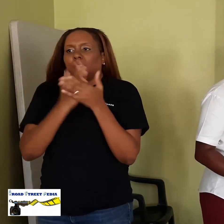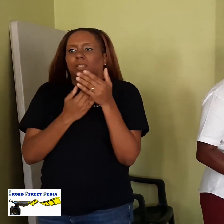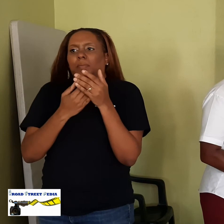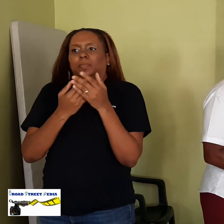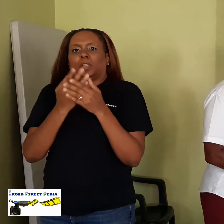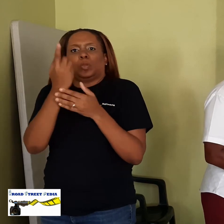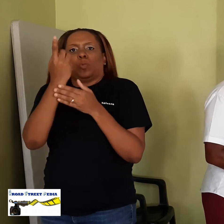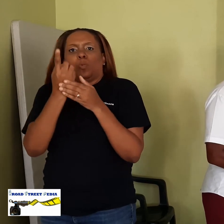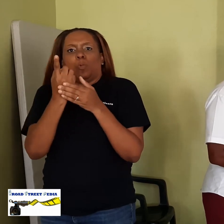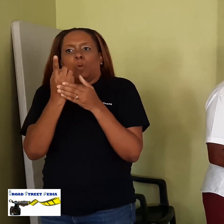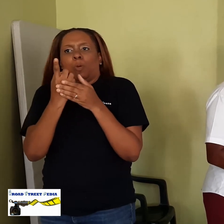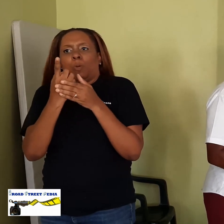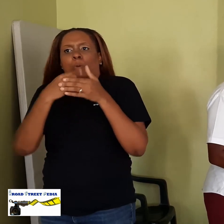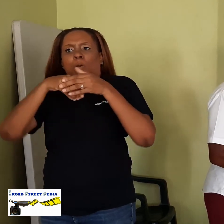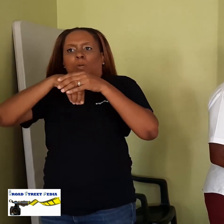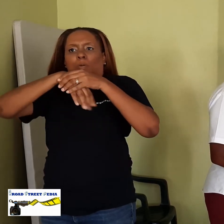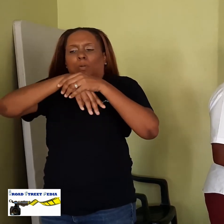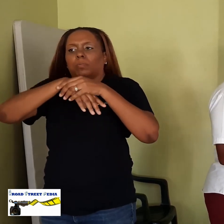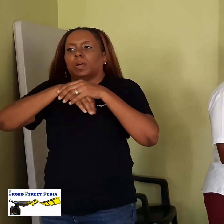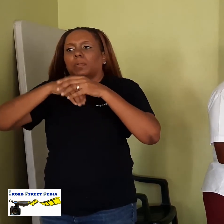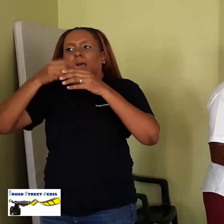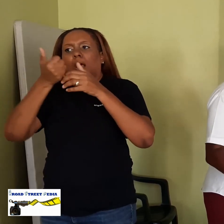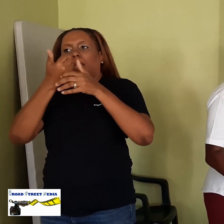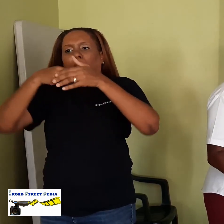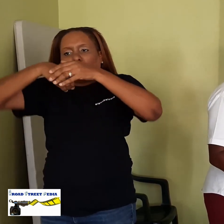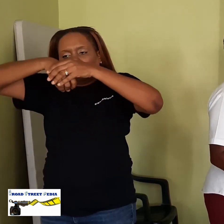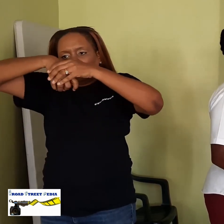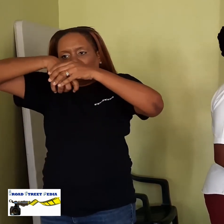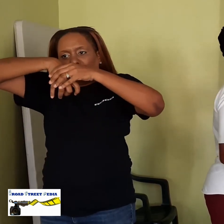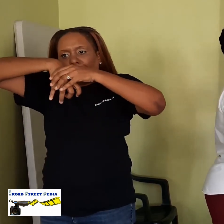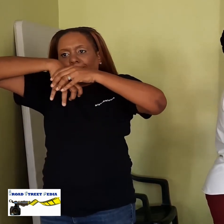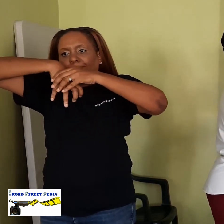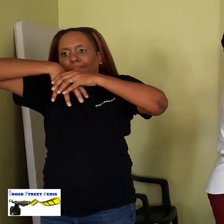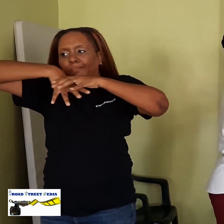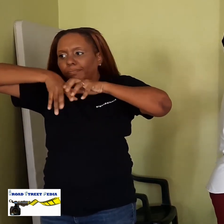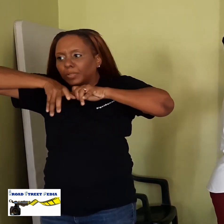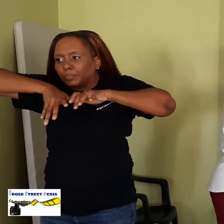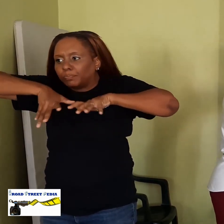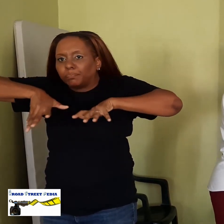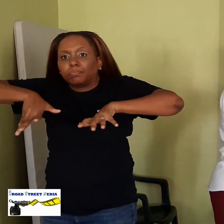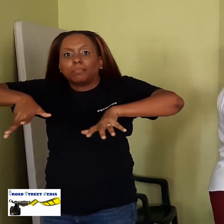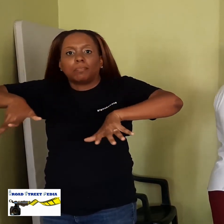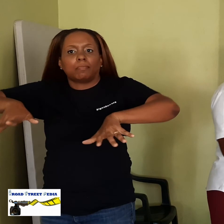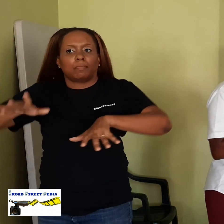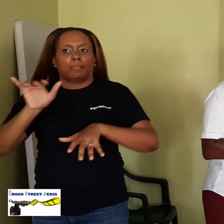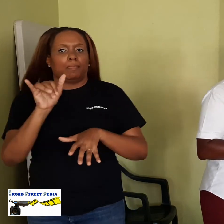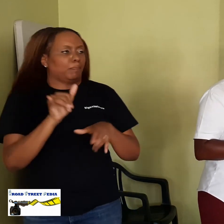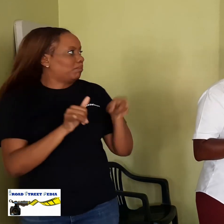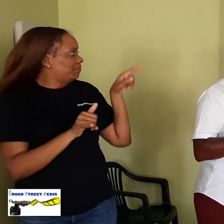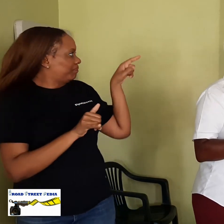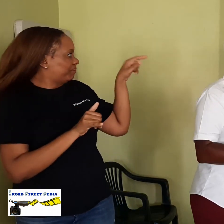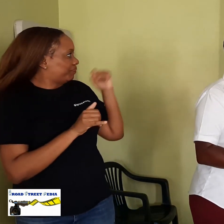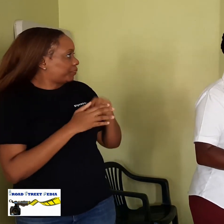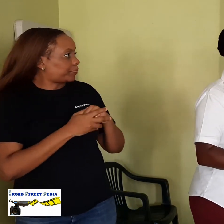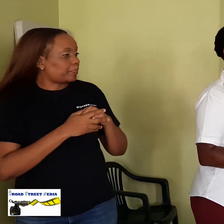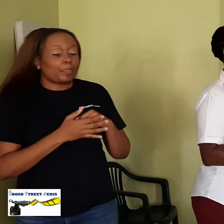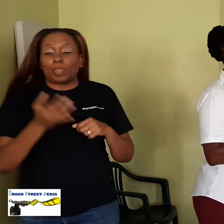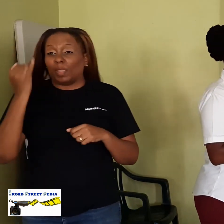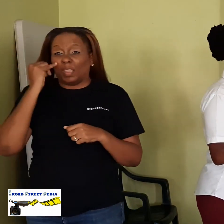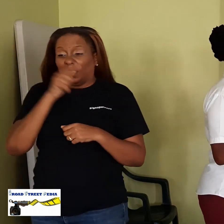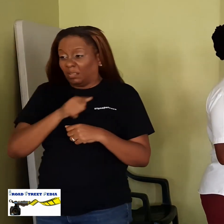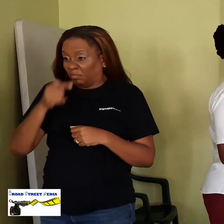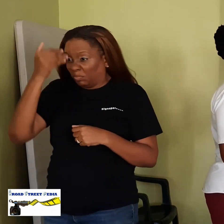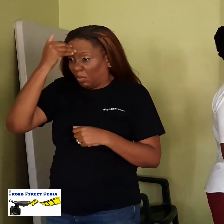a wider surface of soil, depth of soil. So once you are familiar with your variety that you